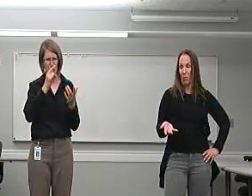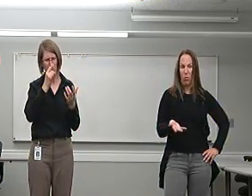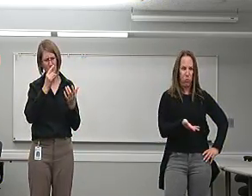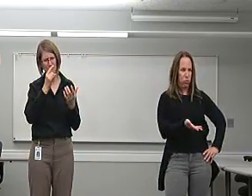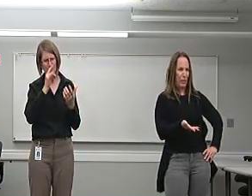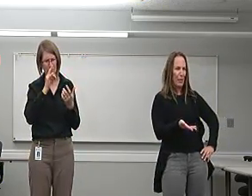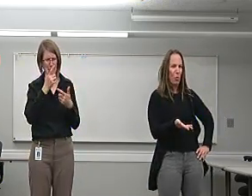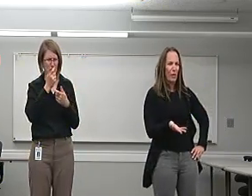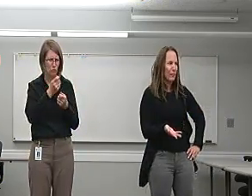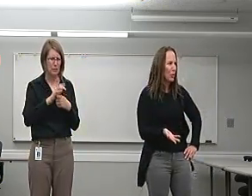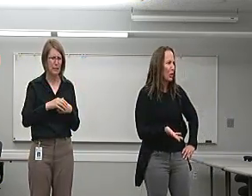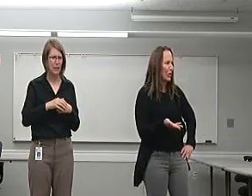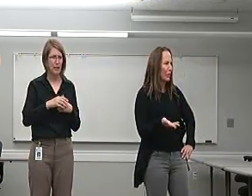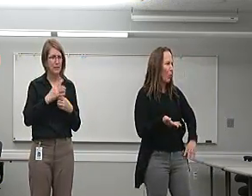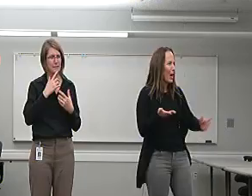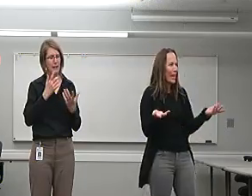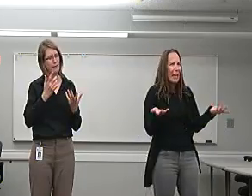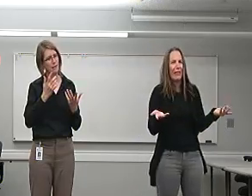what if